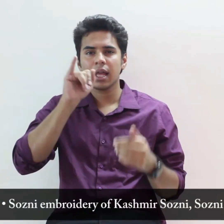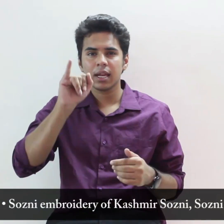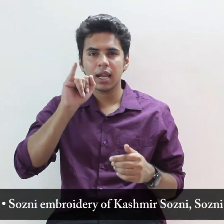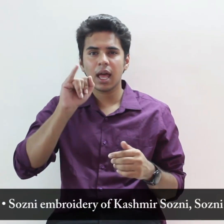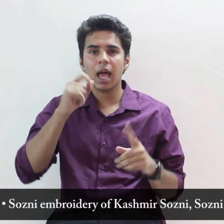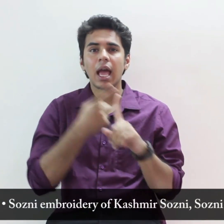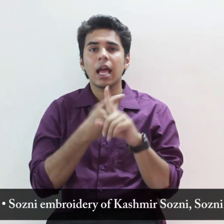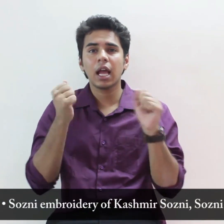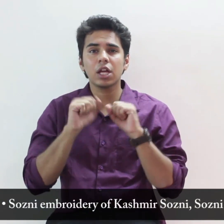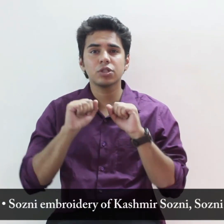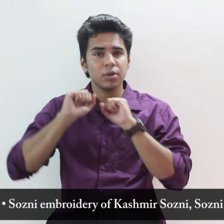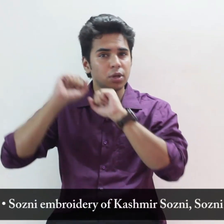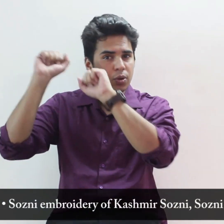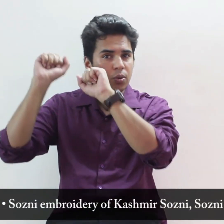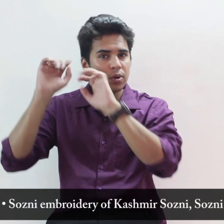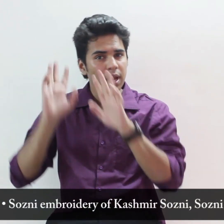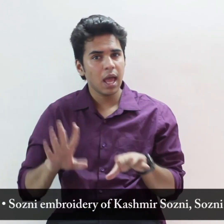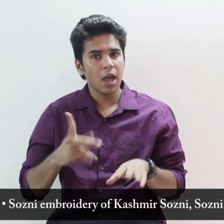Sozni embroidery of Kashmir, Sozni.